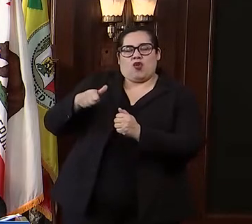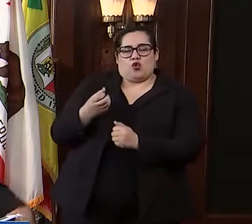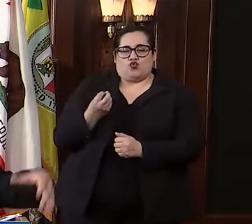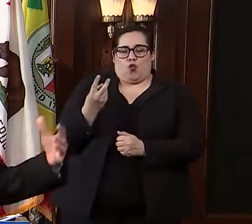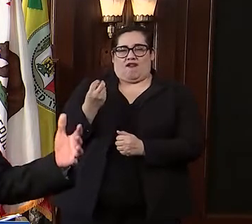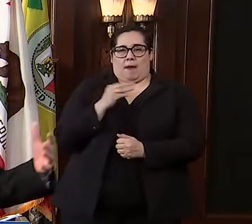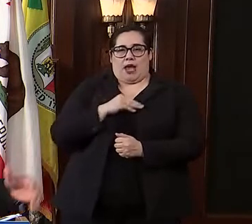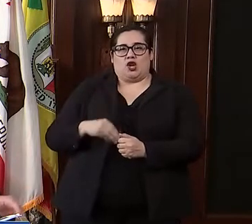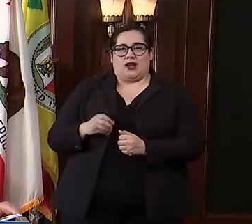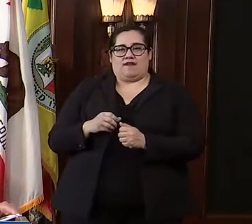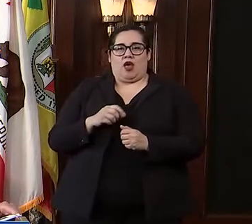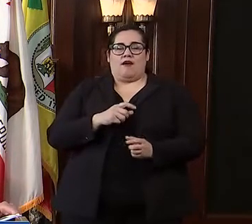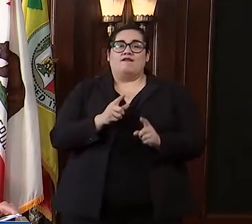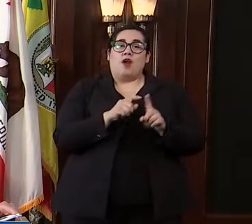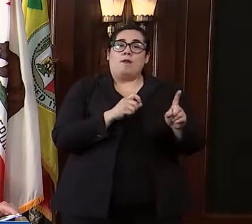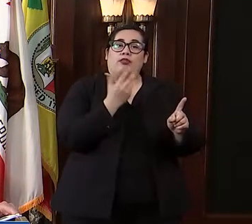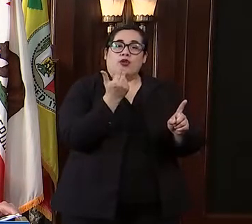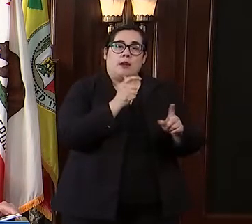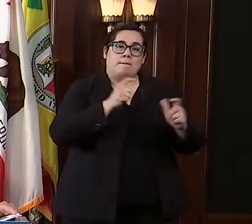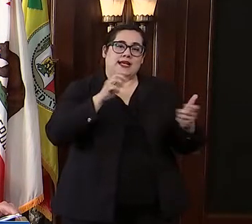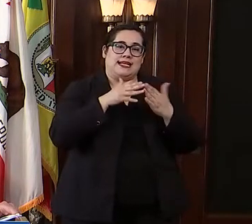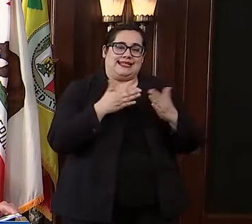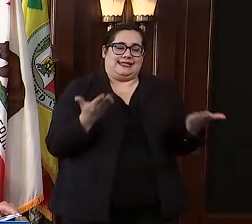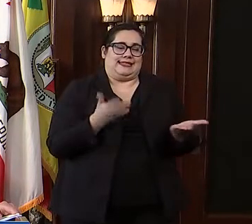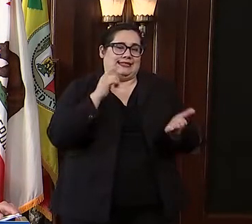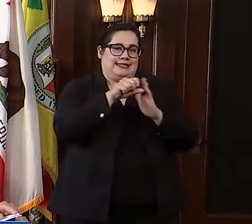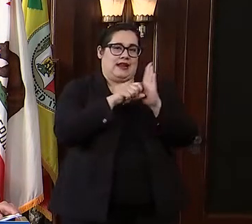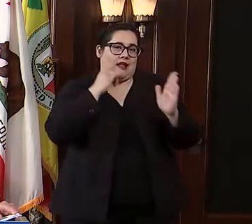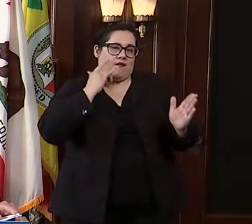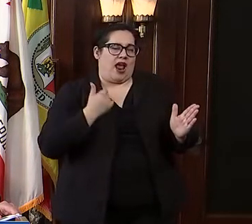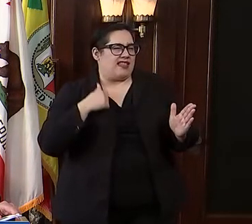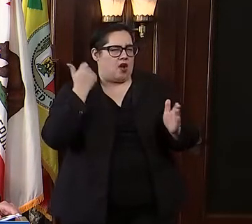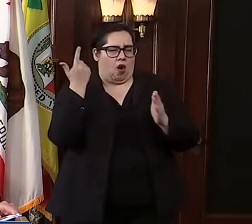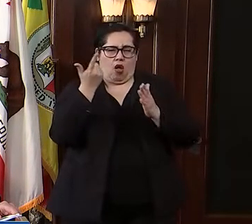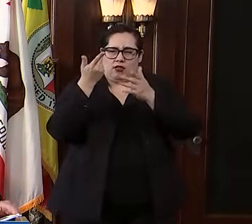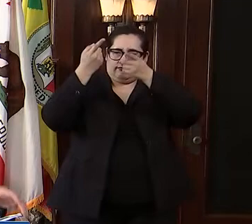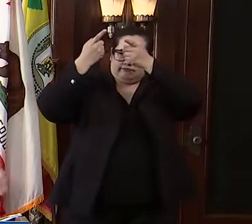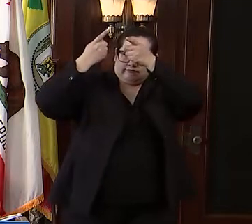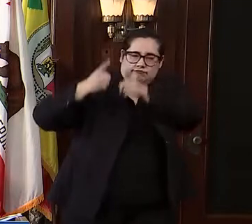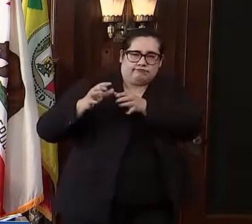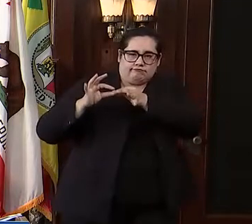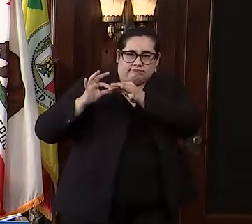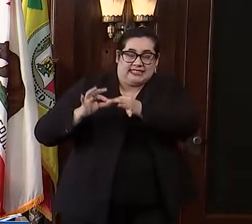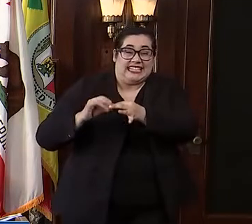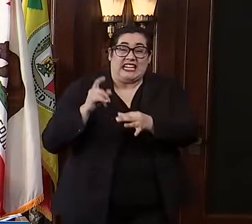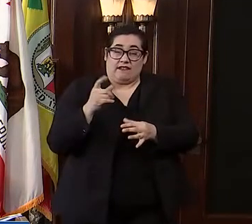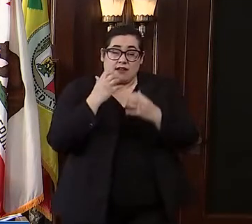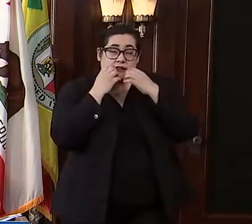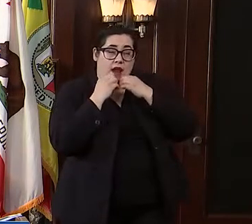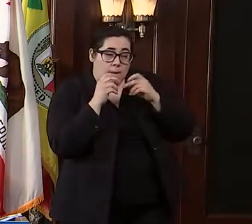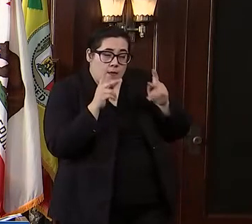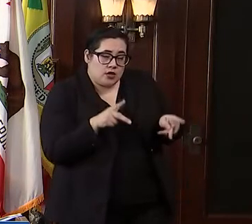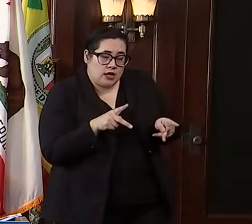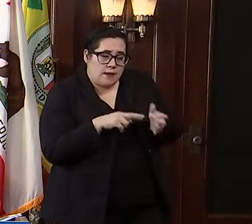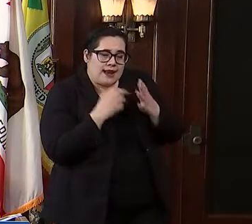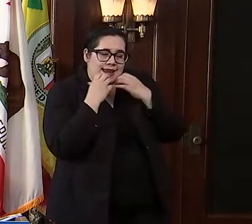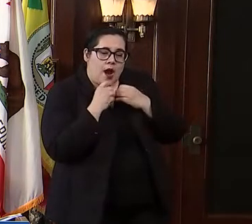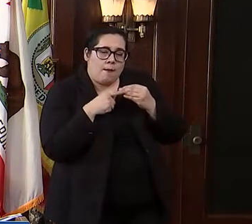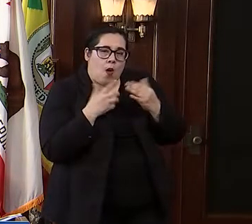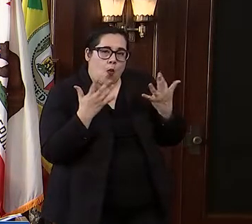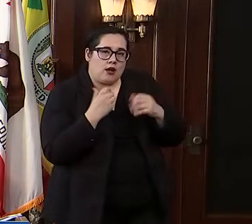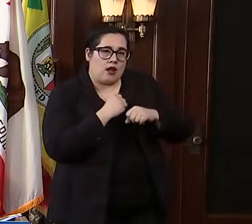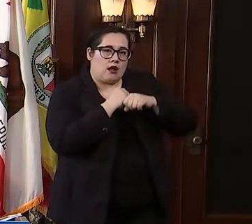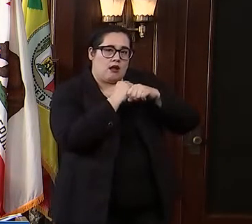12 mayors of the 13 big cities in California, and I think we're all in alignment. If you're a caring person, you have to care about preventing